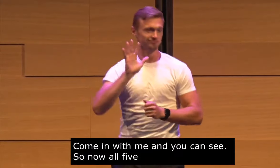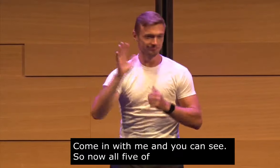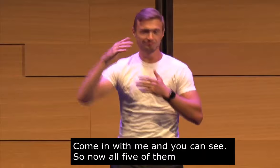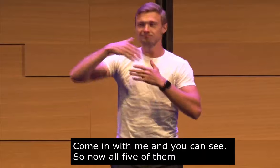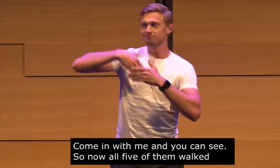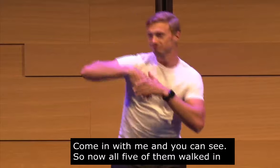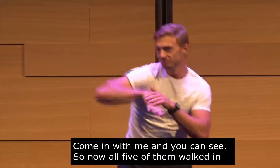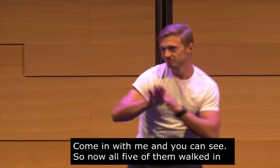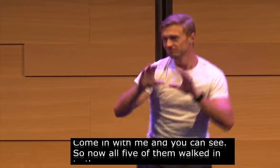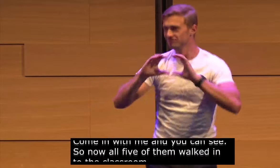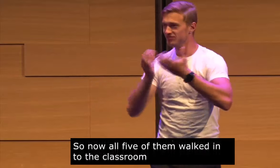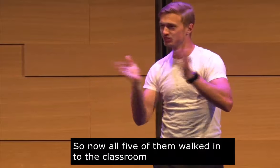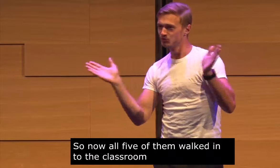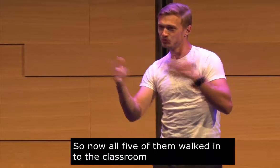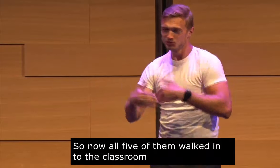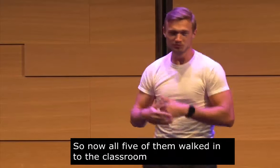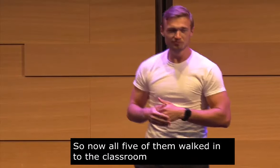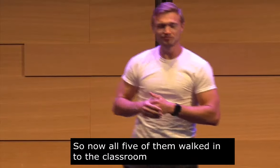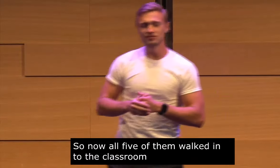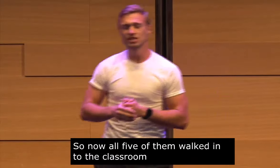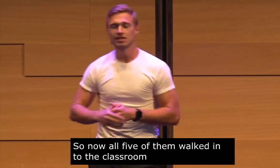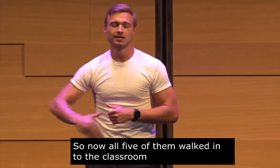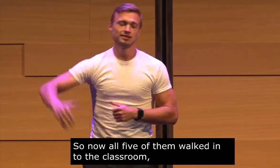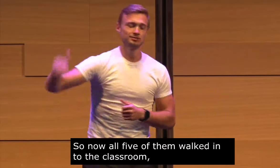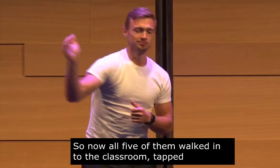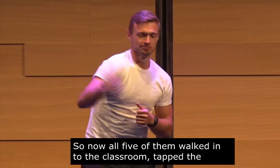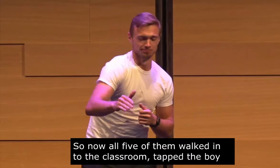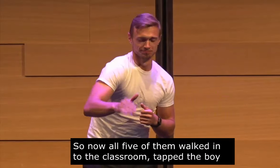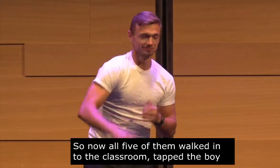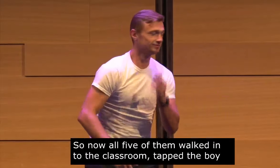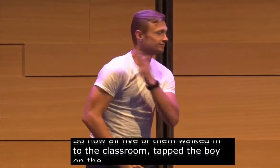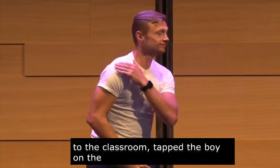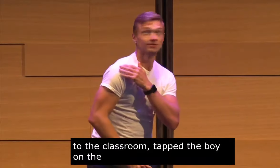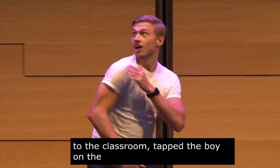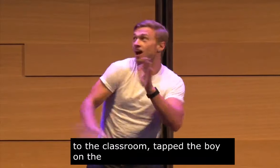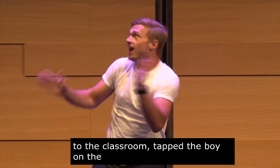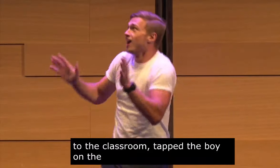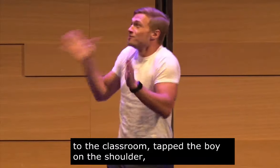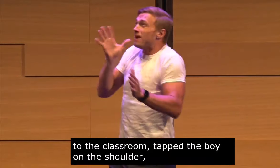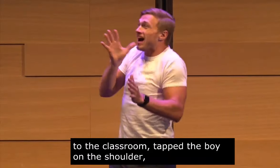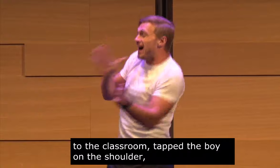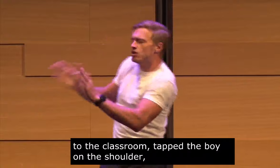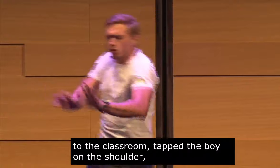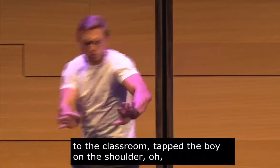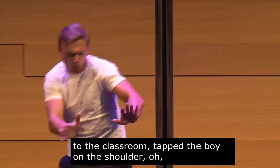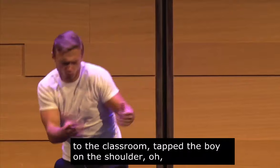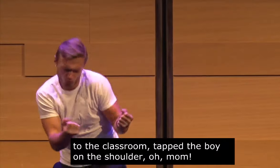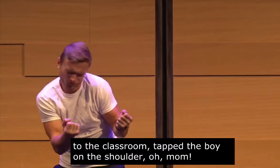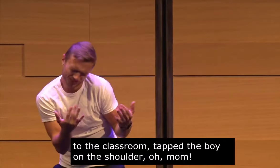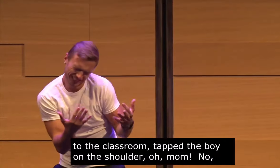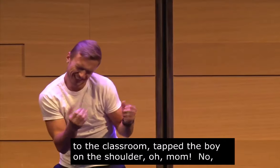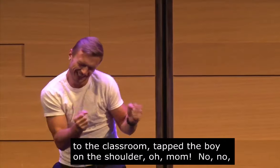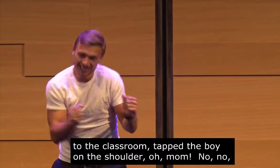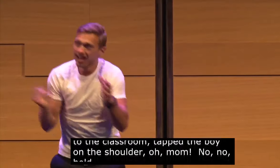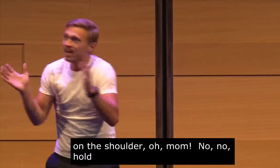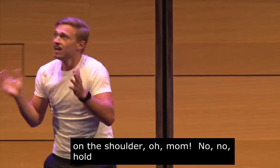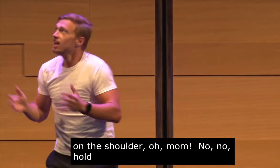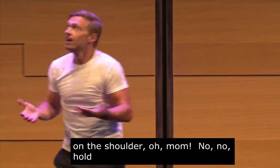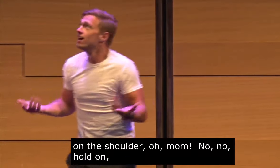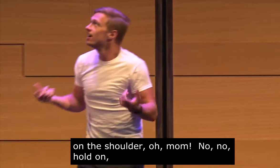them walked into the classroom, tapped the boy on the shoulder. Oh, Mom! No, hold on, honey. Oh,